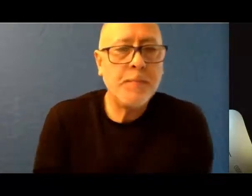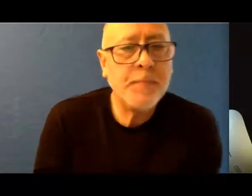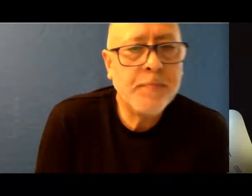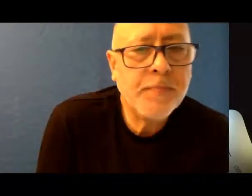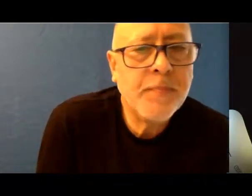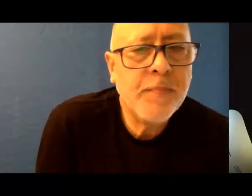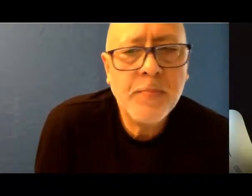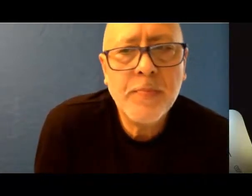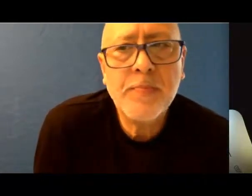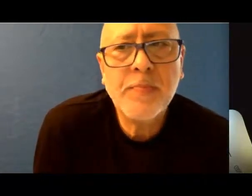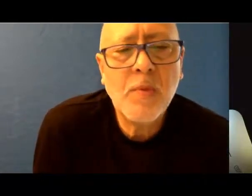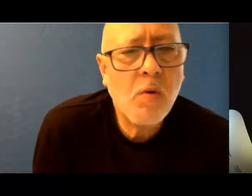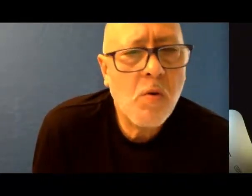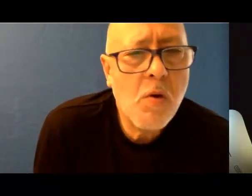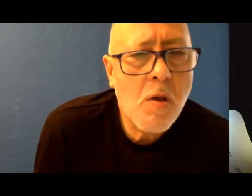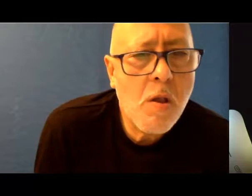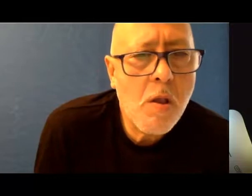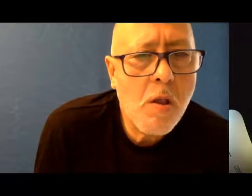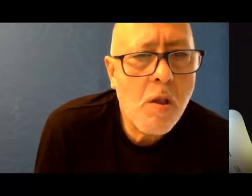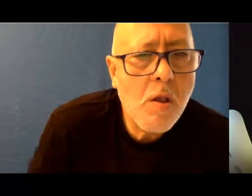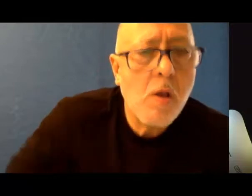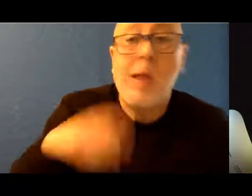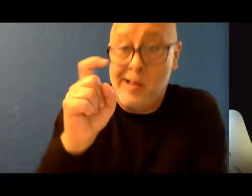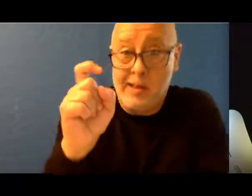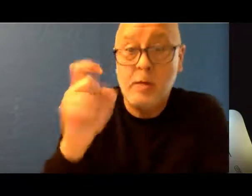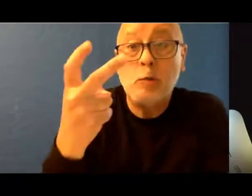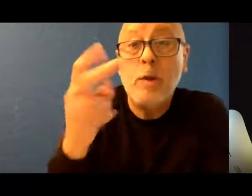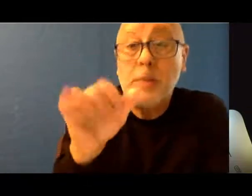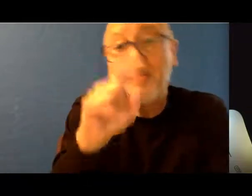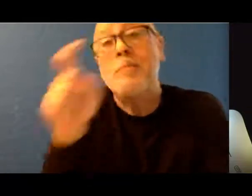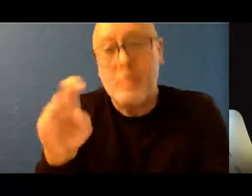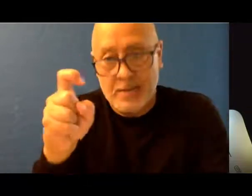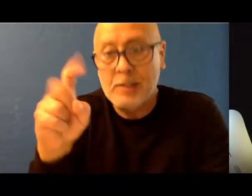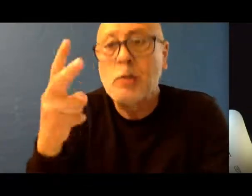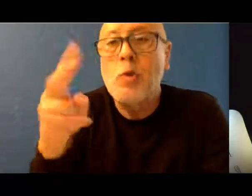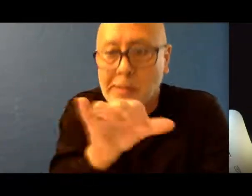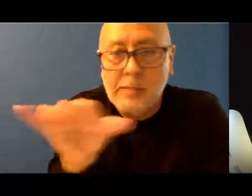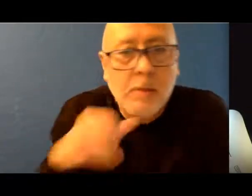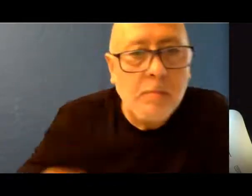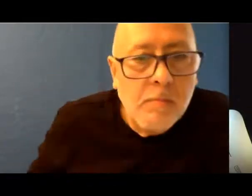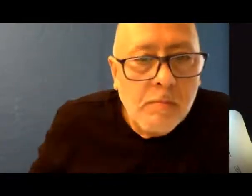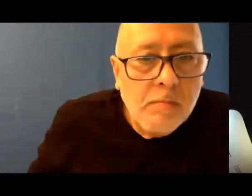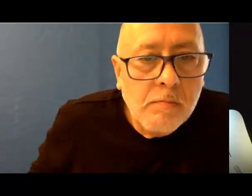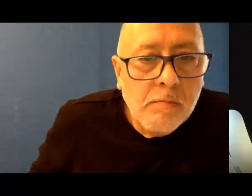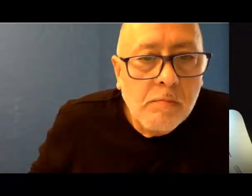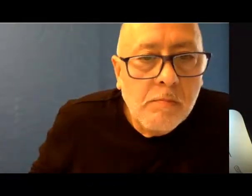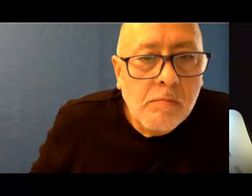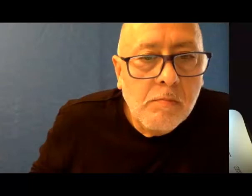for things that I have in common. I have an x squared and an x squared. So of course, I'm going to combine them.